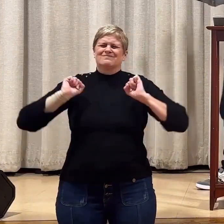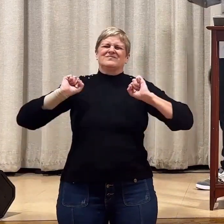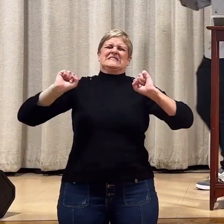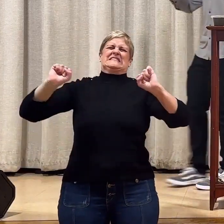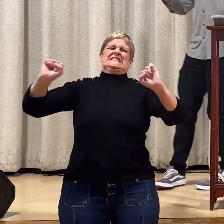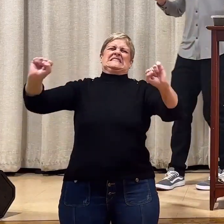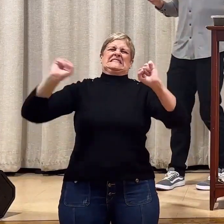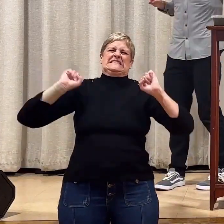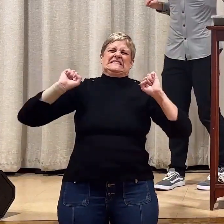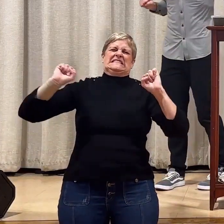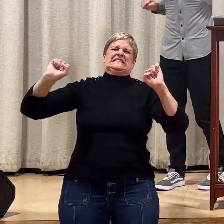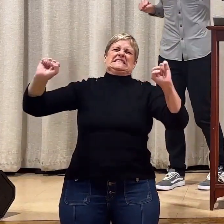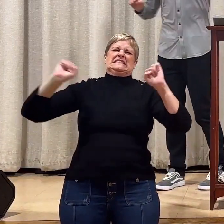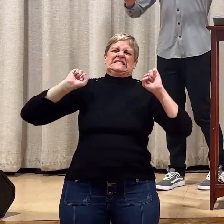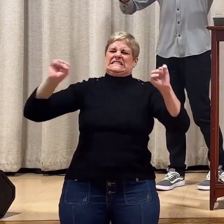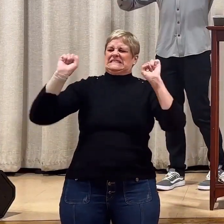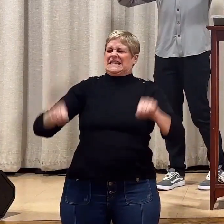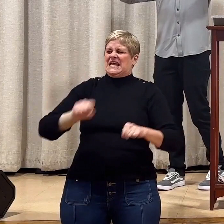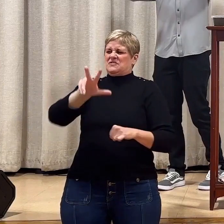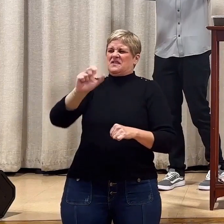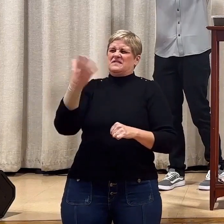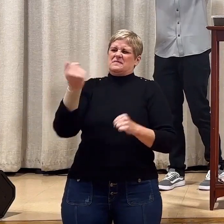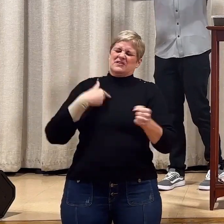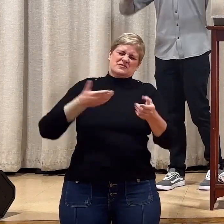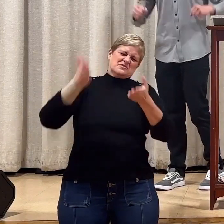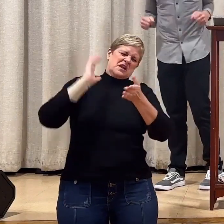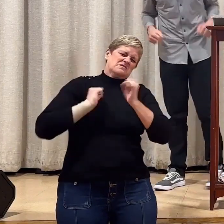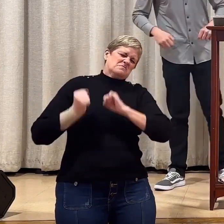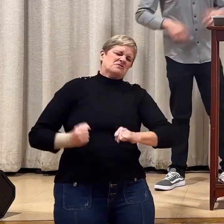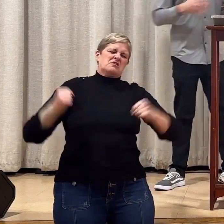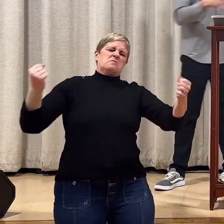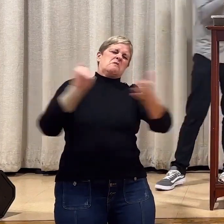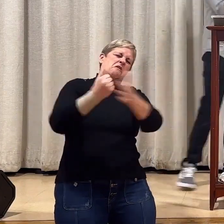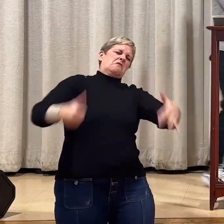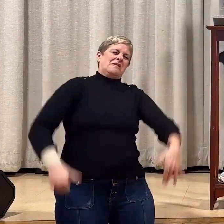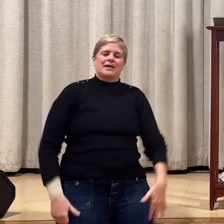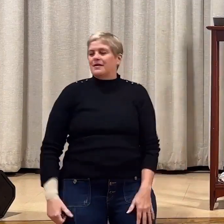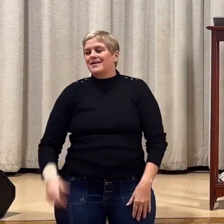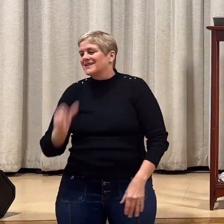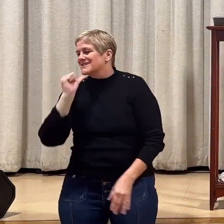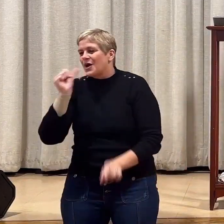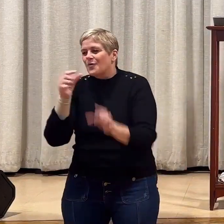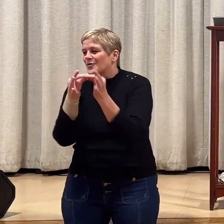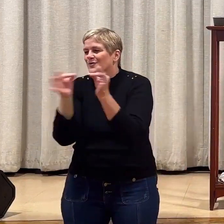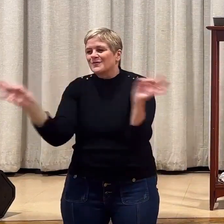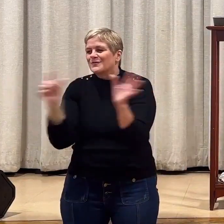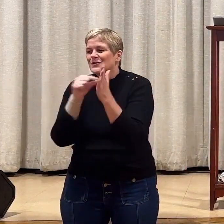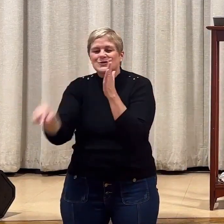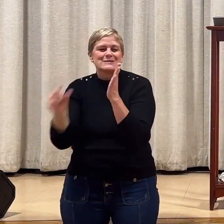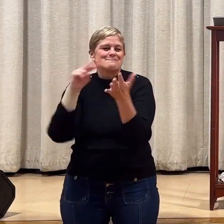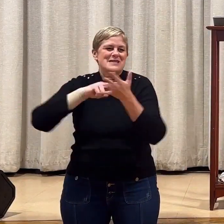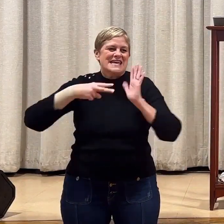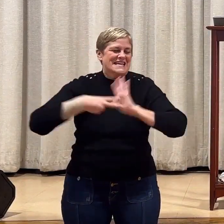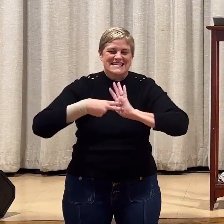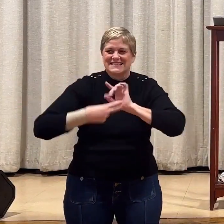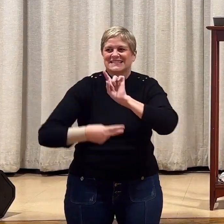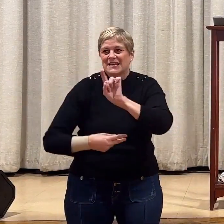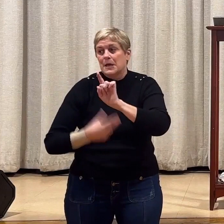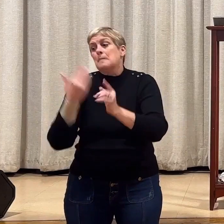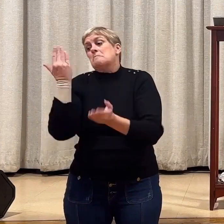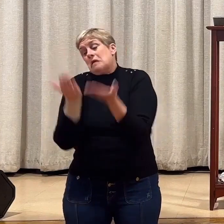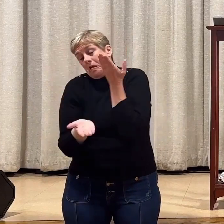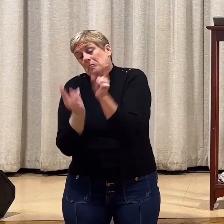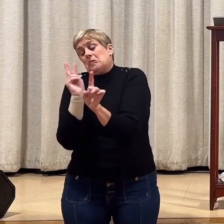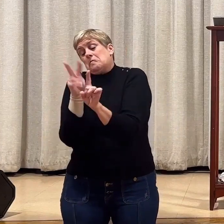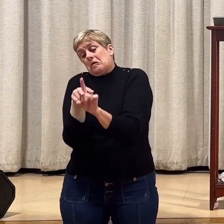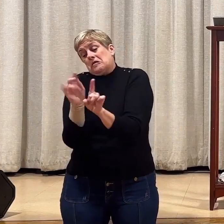yo, I can hit this max bench press, 315, through Christ who strengthens me. Amen. No, that's not what the verse is meant for. Okay, maybe it could apply to